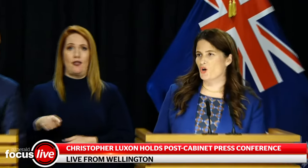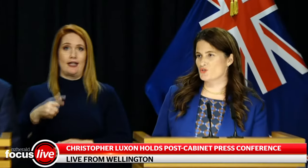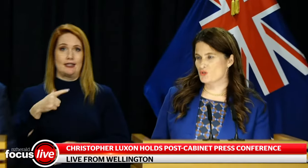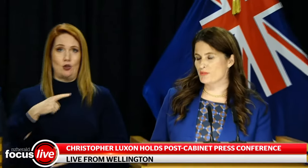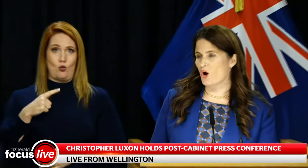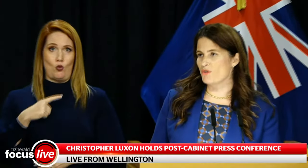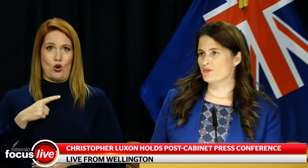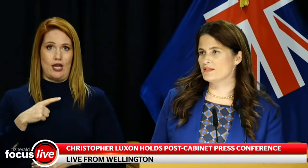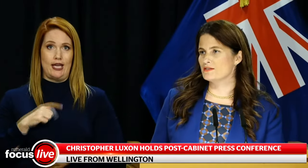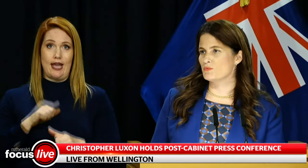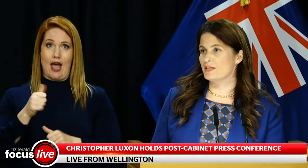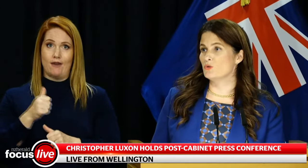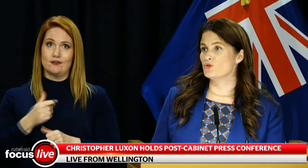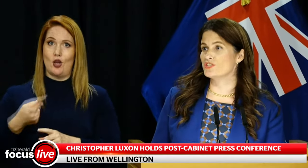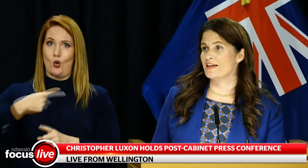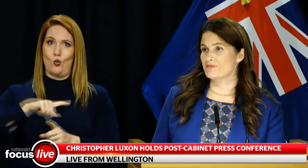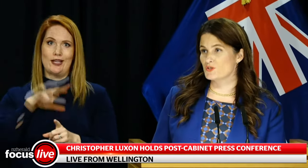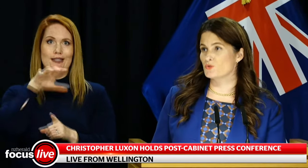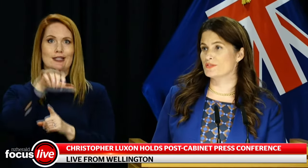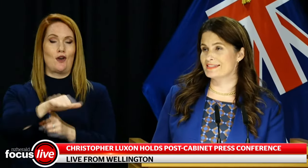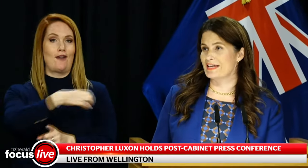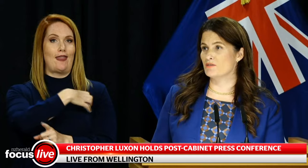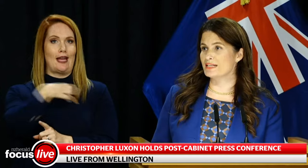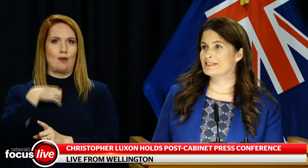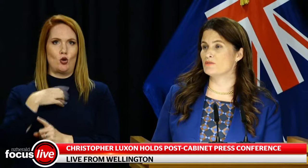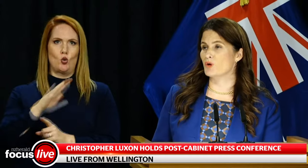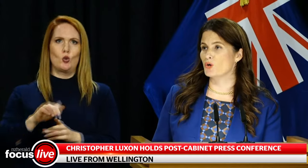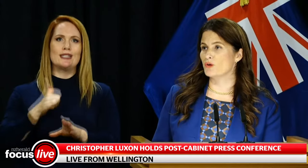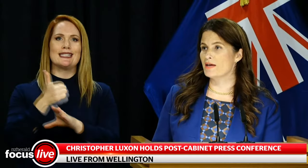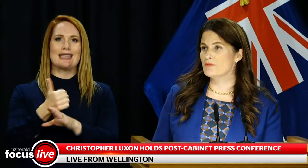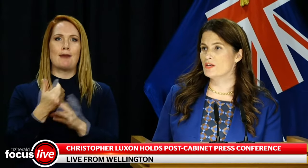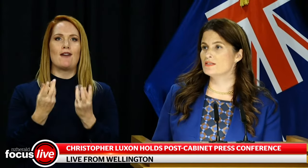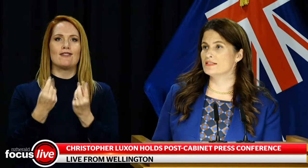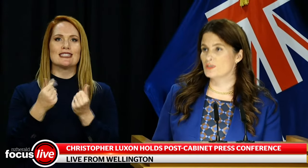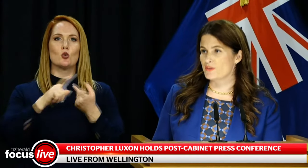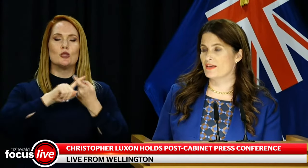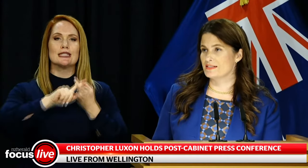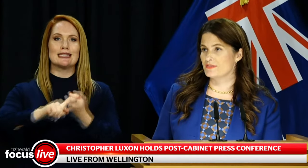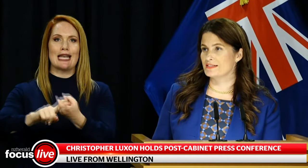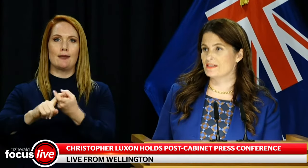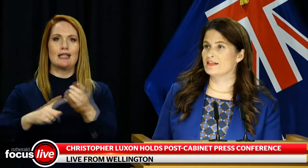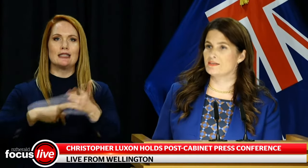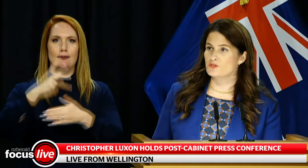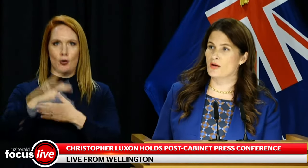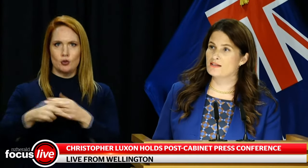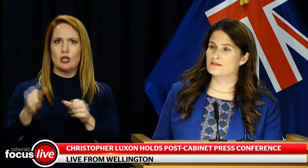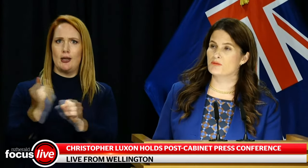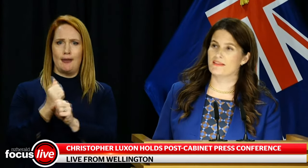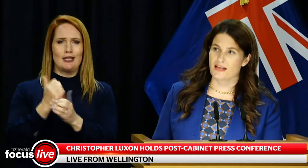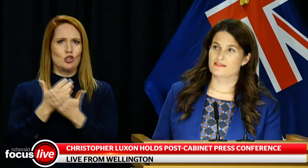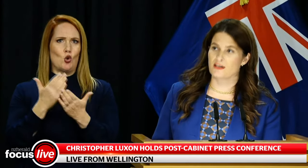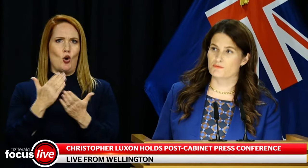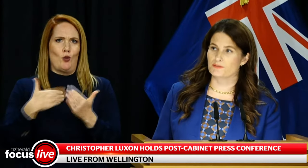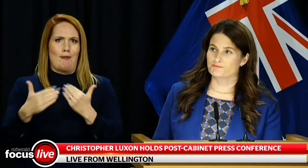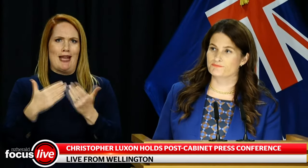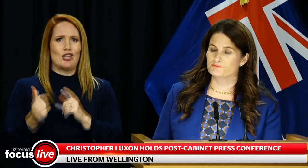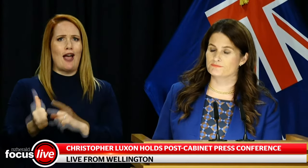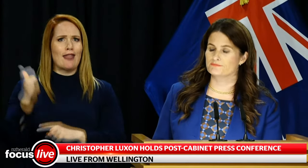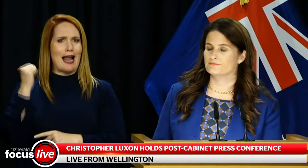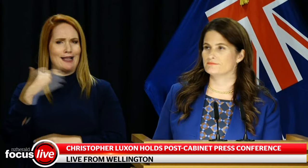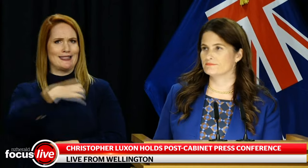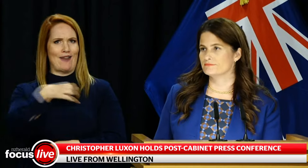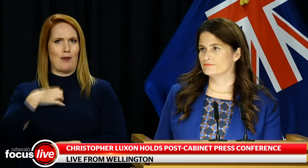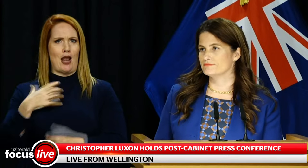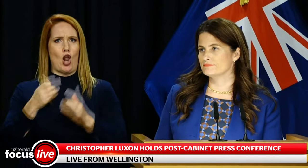immediately on assuming office, we launched a fiscal sustainability program to deal with that deficit left to us by the last government.